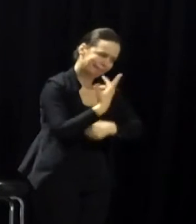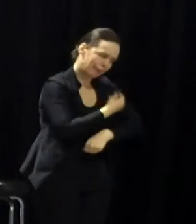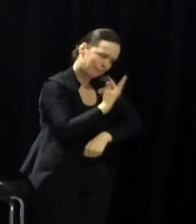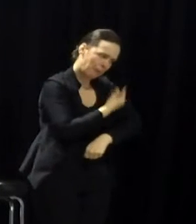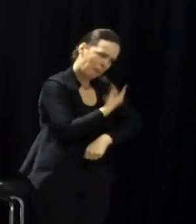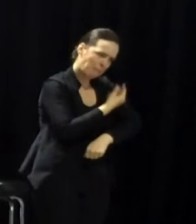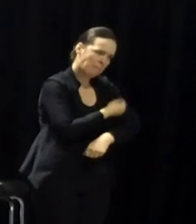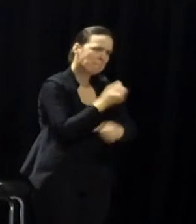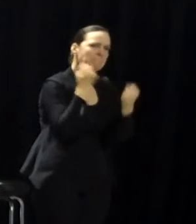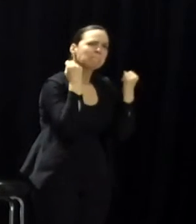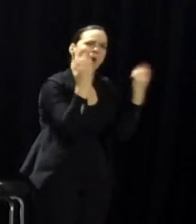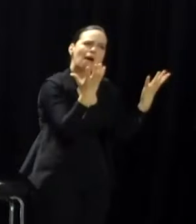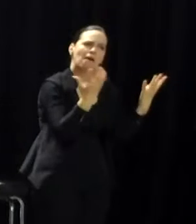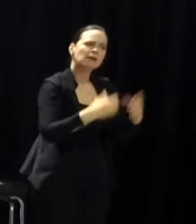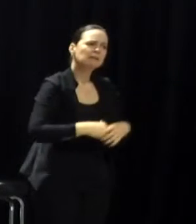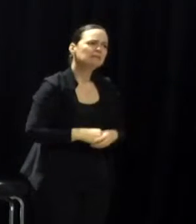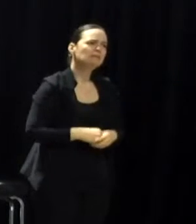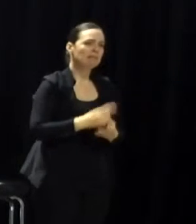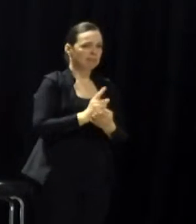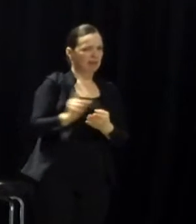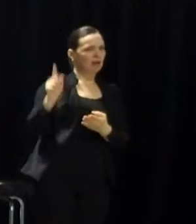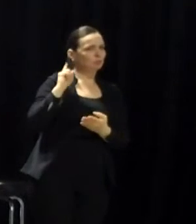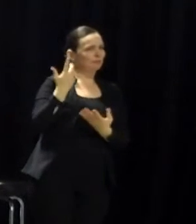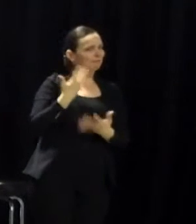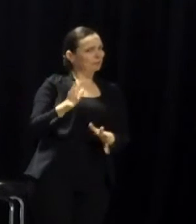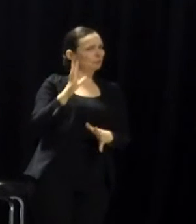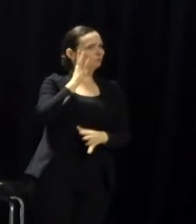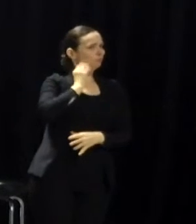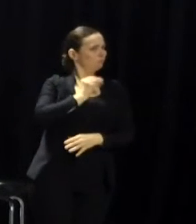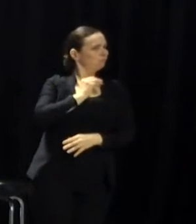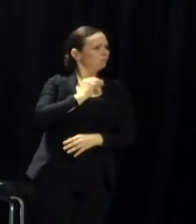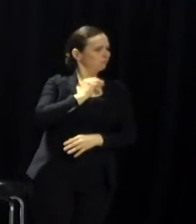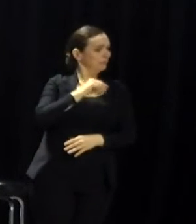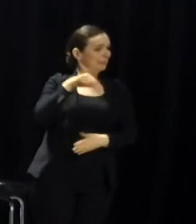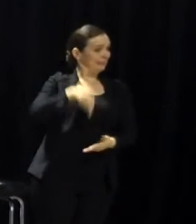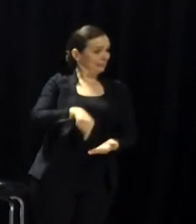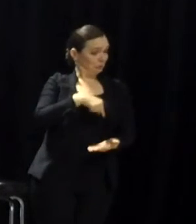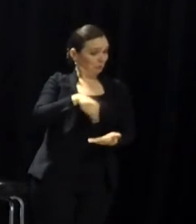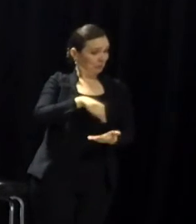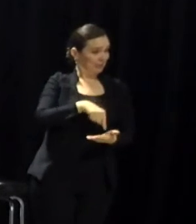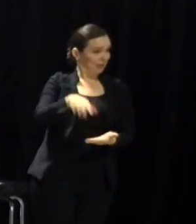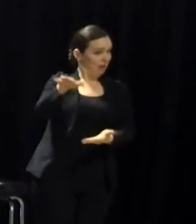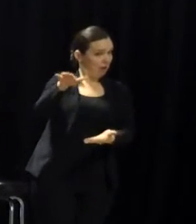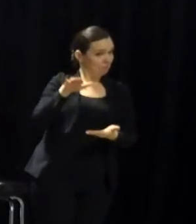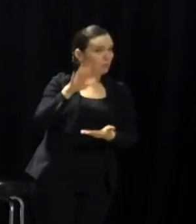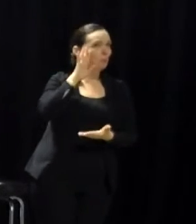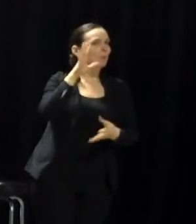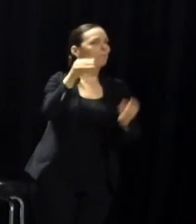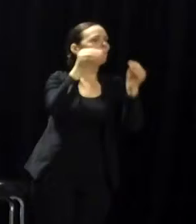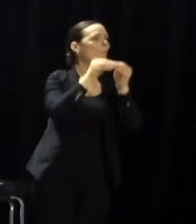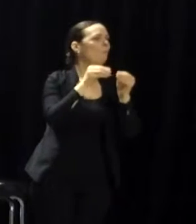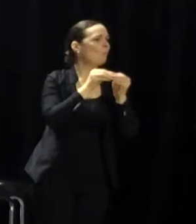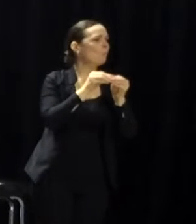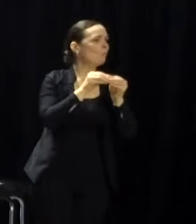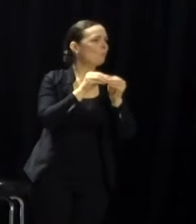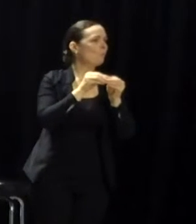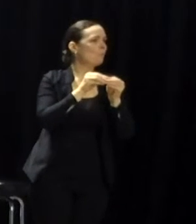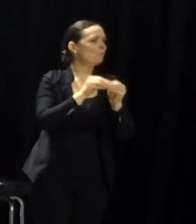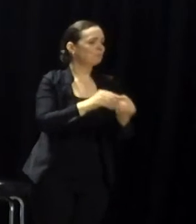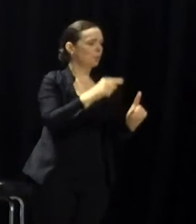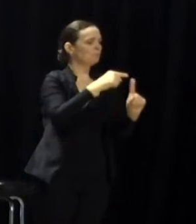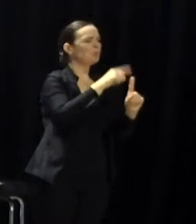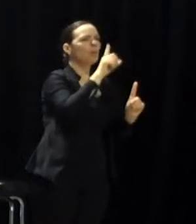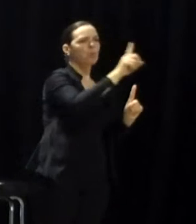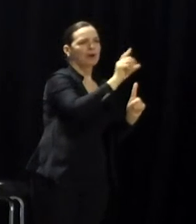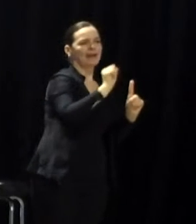we have some more redirected vaccine, so we'll continue to do 1A. In addition to that, we should be